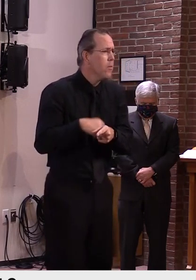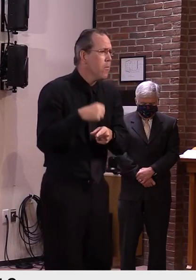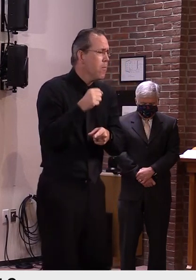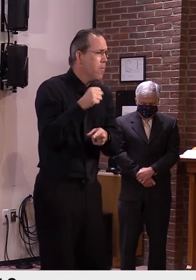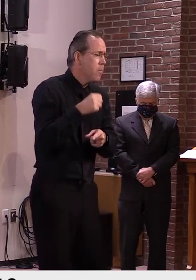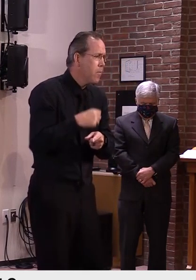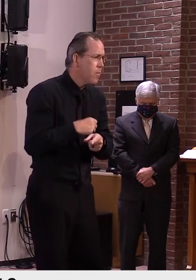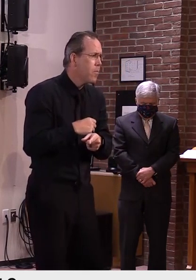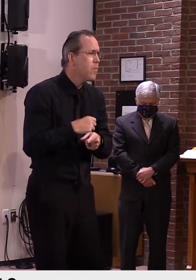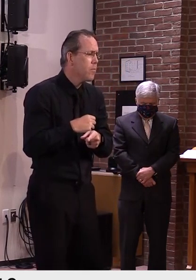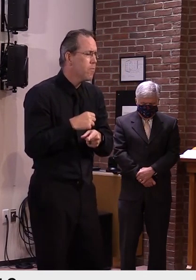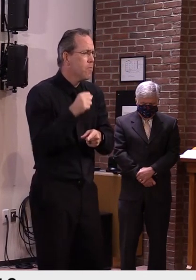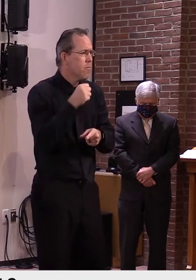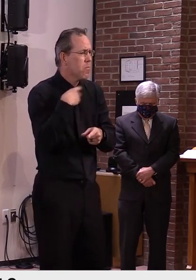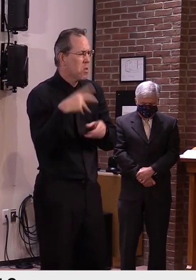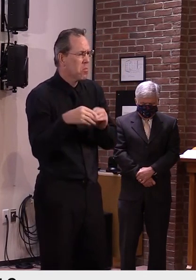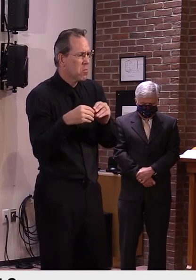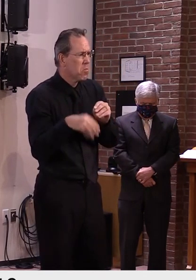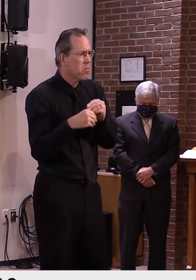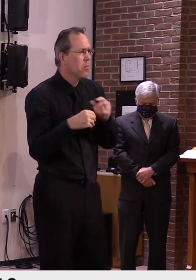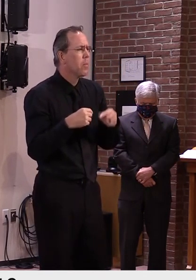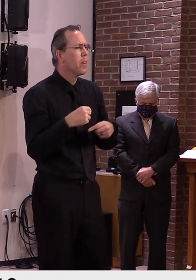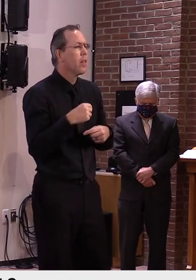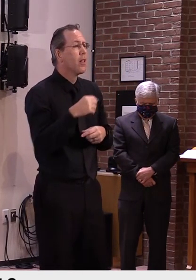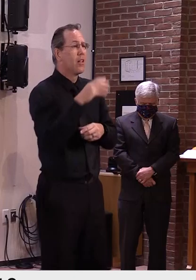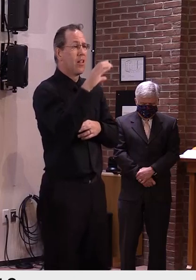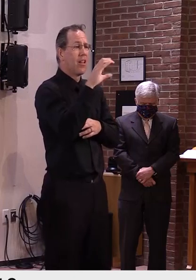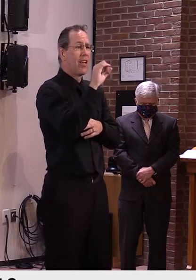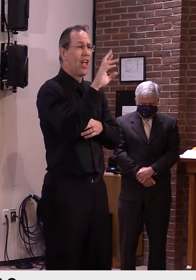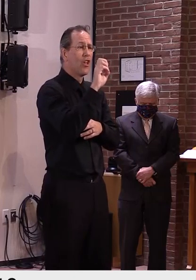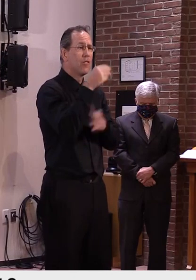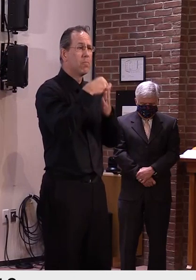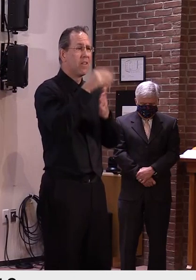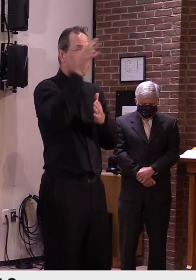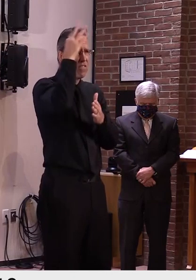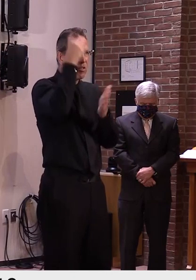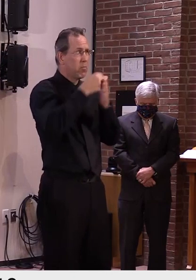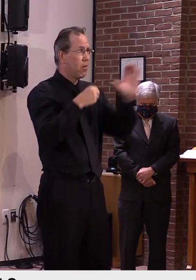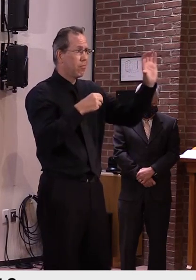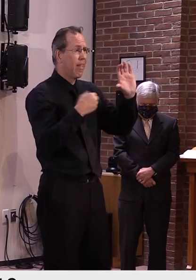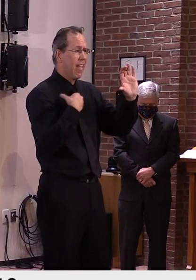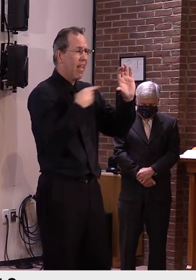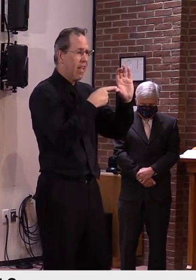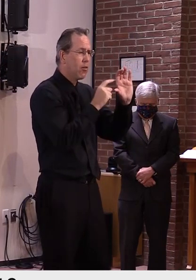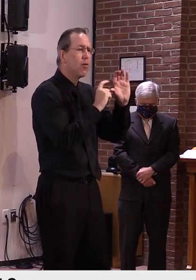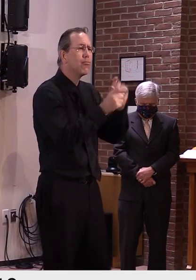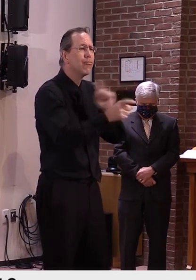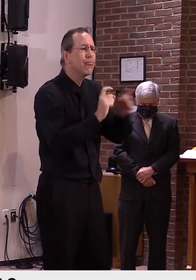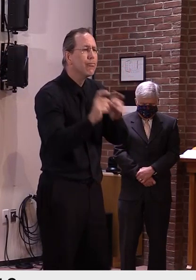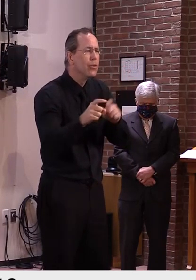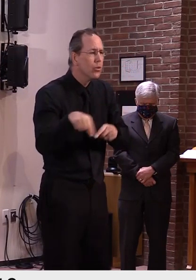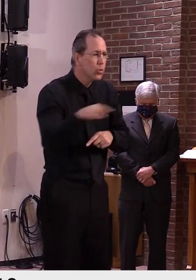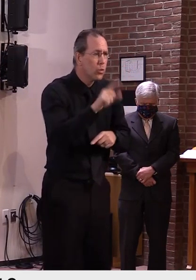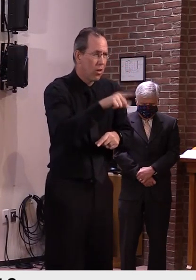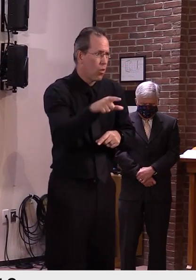the CARES Act, we are able to offer some support and assistance through the Rental Housing